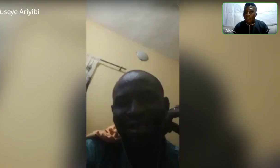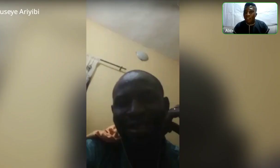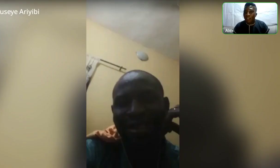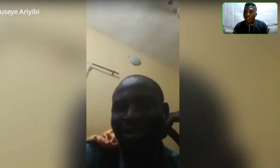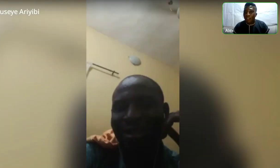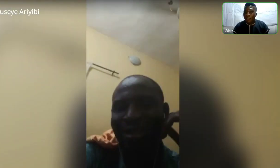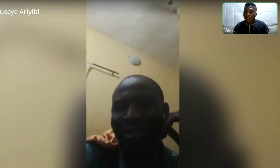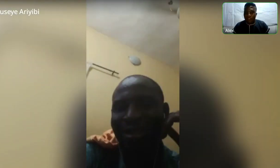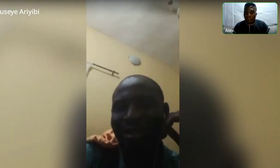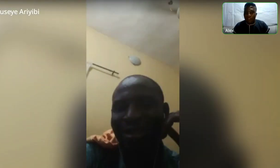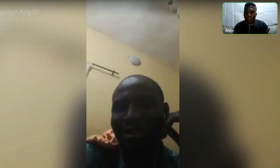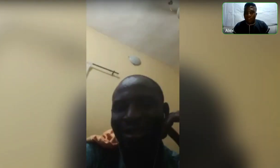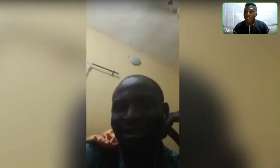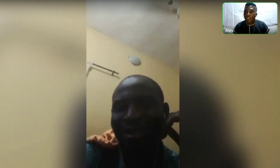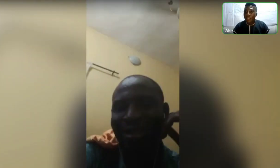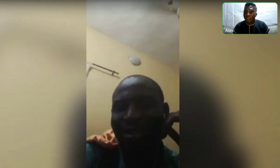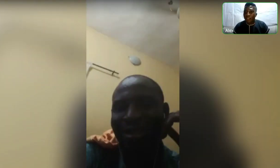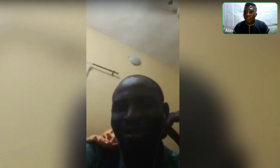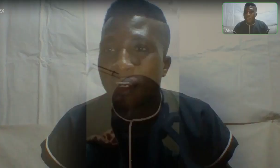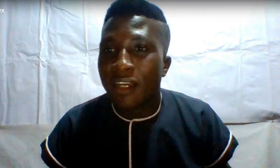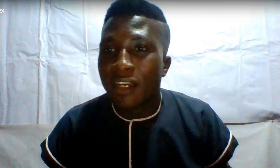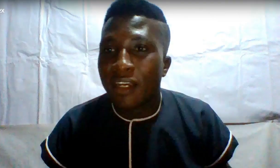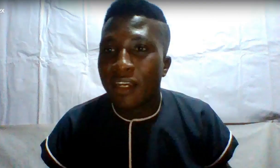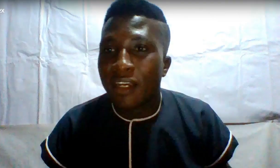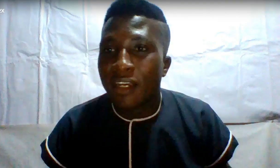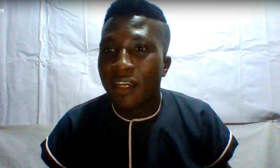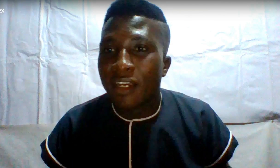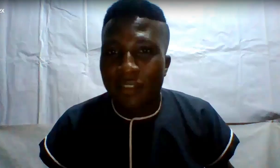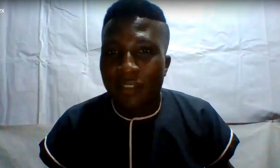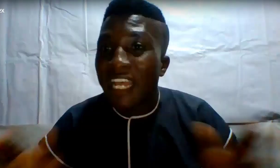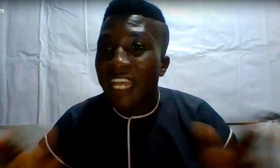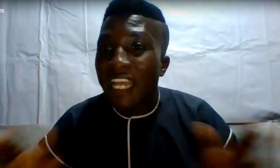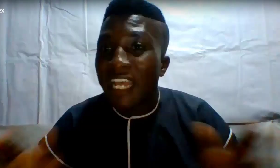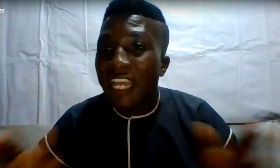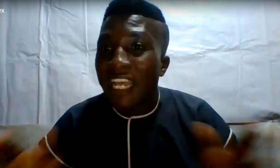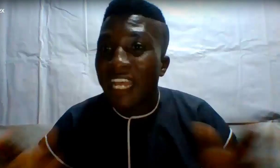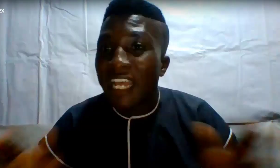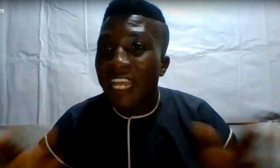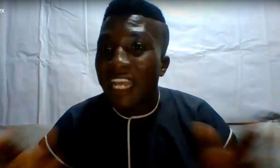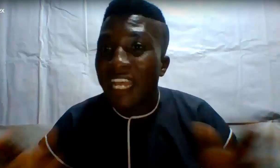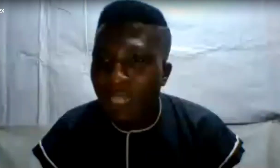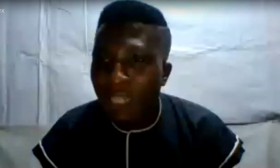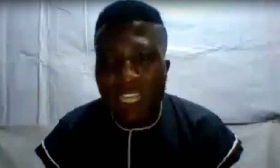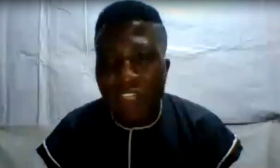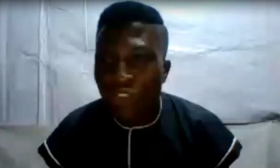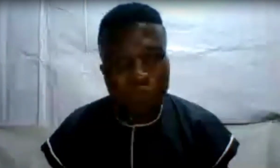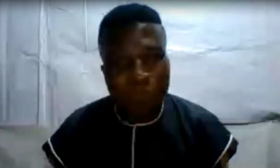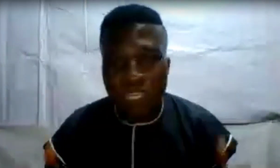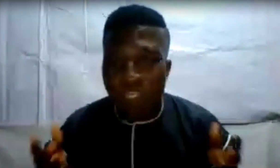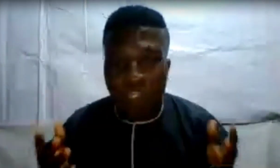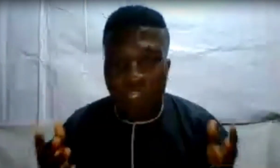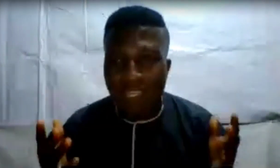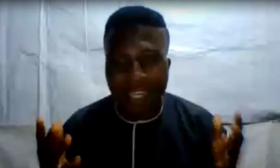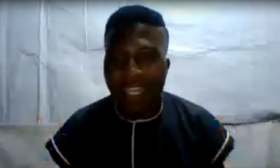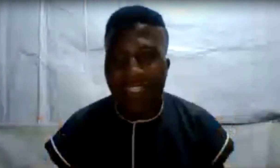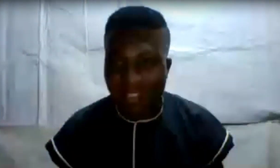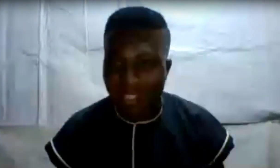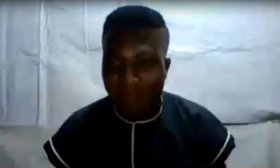Tare Apoyoma. Taye should be a guy's name. Yes. Okay, I think it's unisex, but